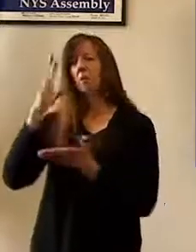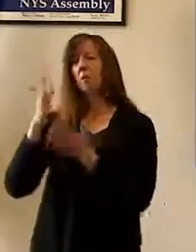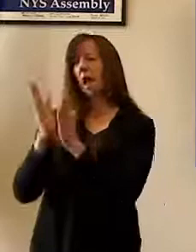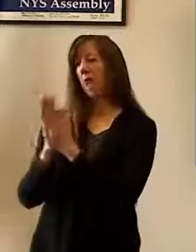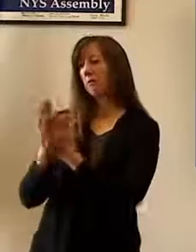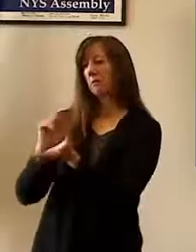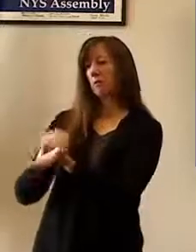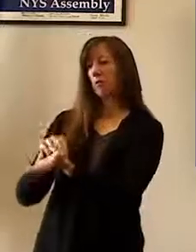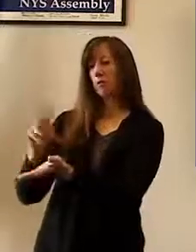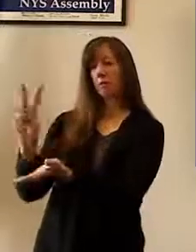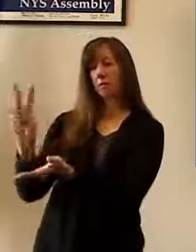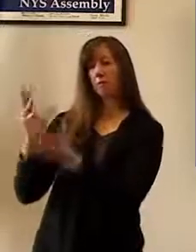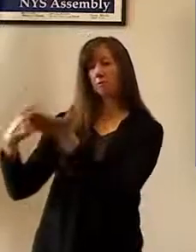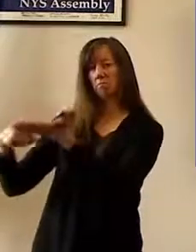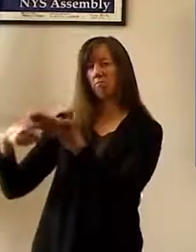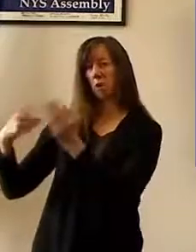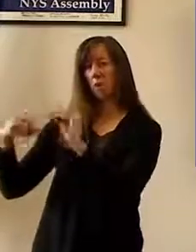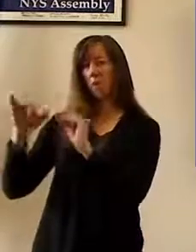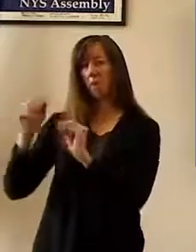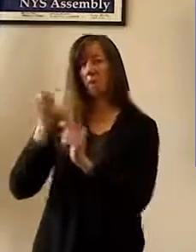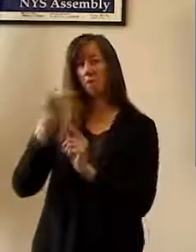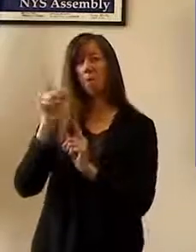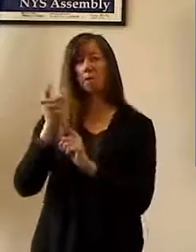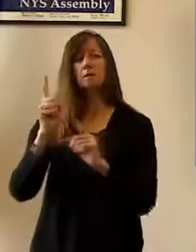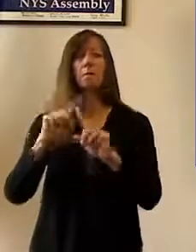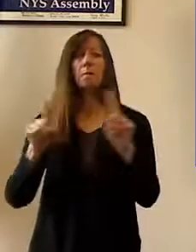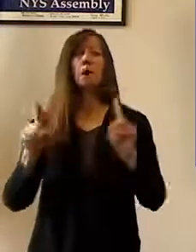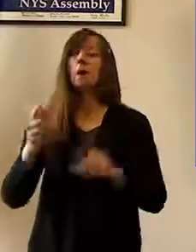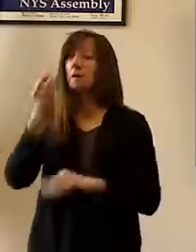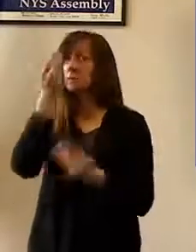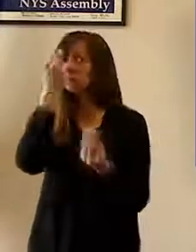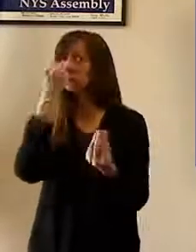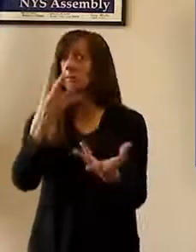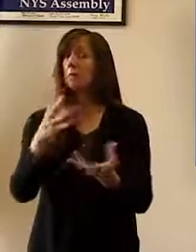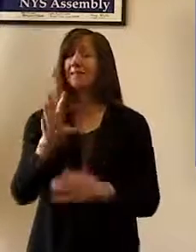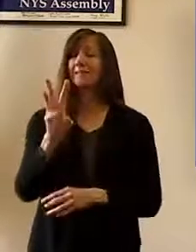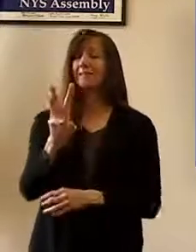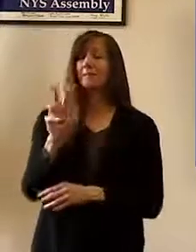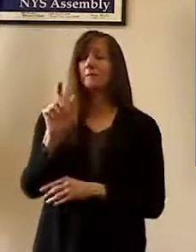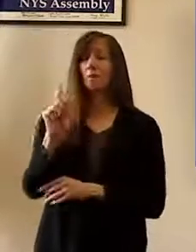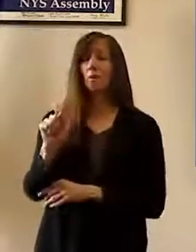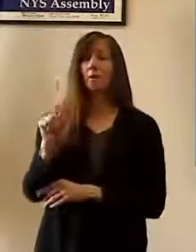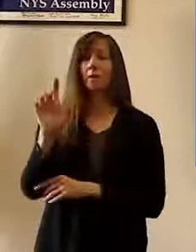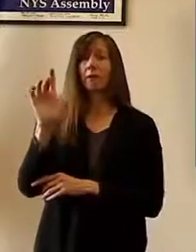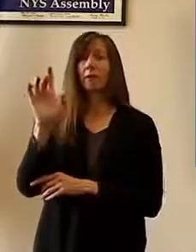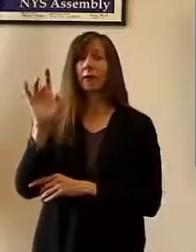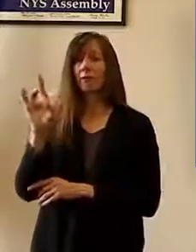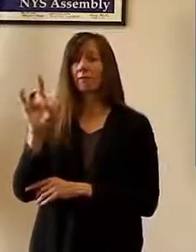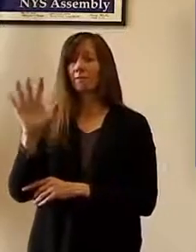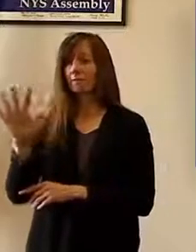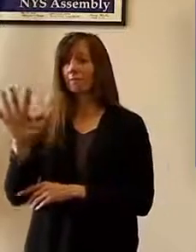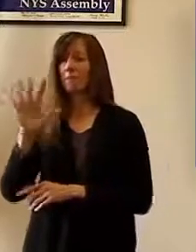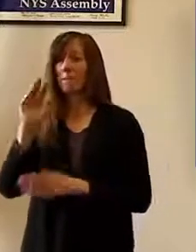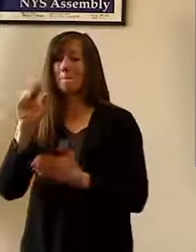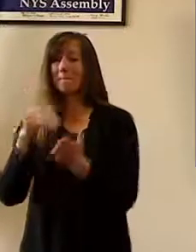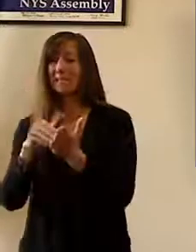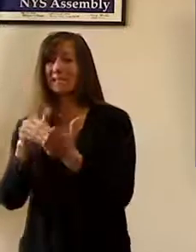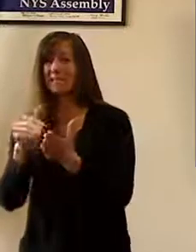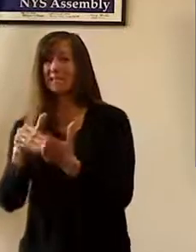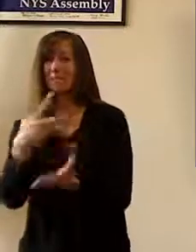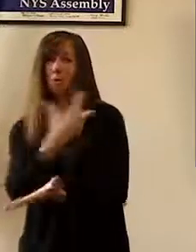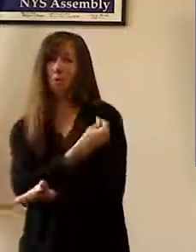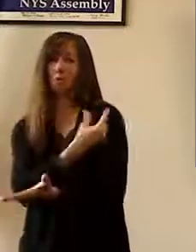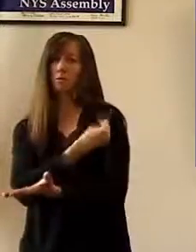that 6.85 million Johnson & Johnson doses have been administered throughout the country,